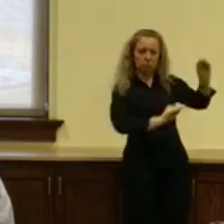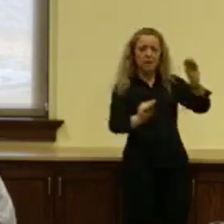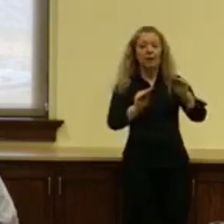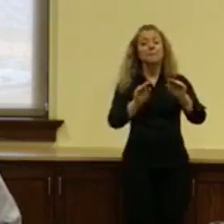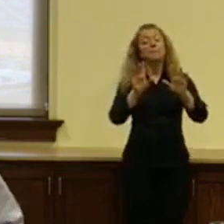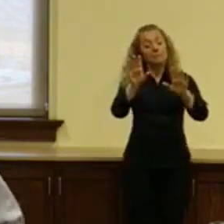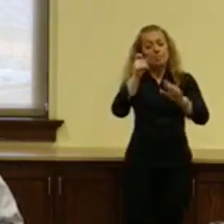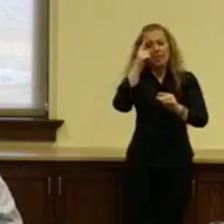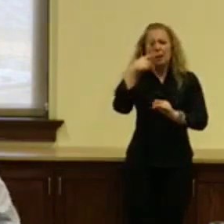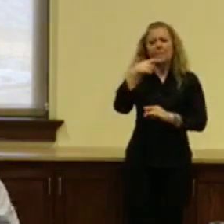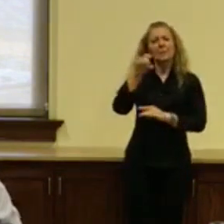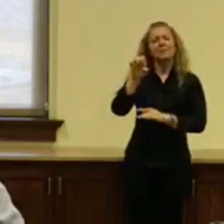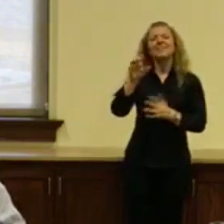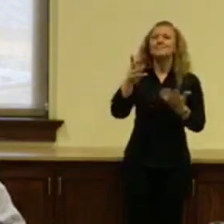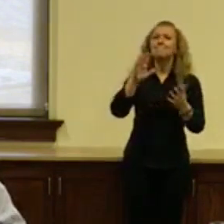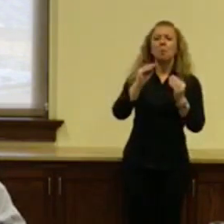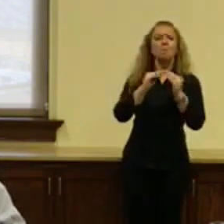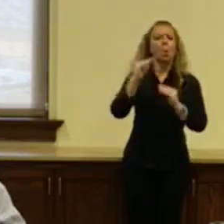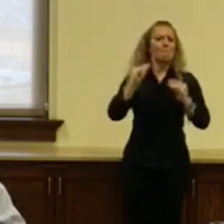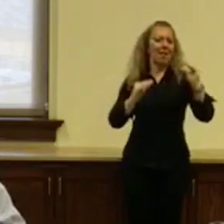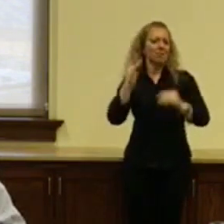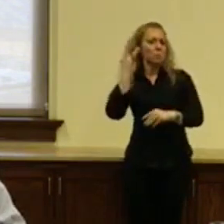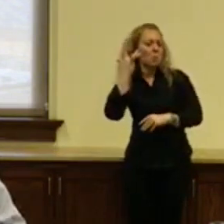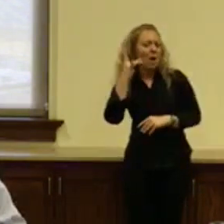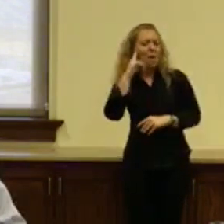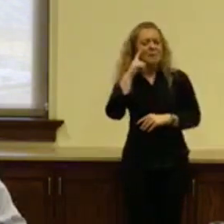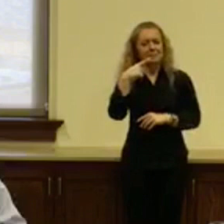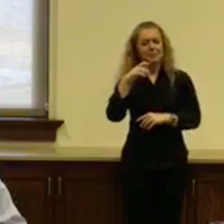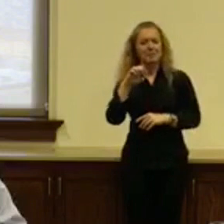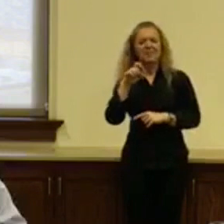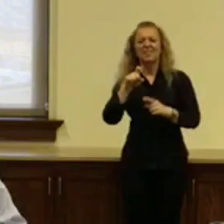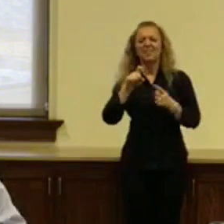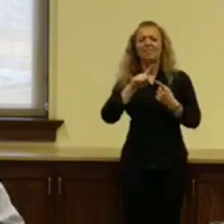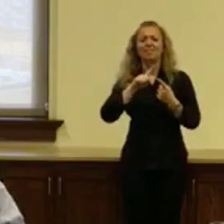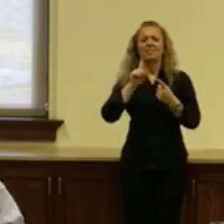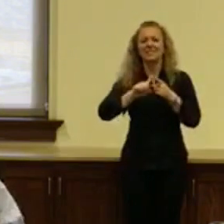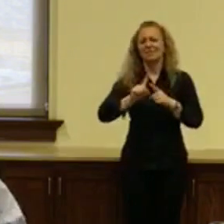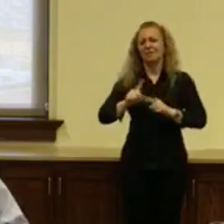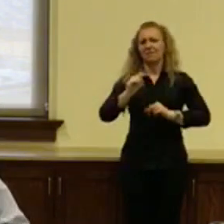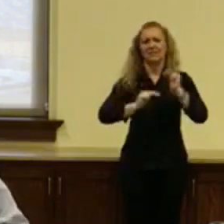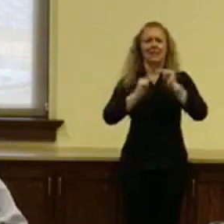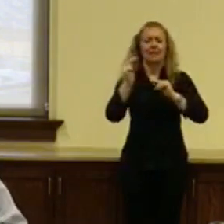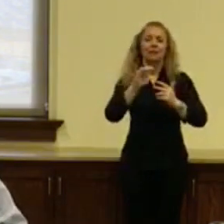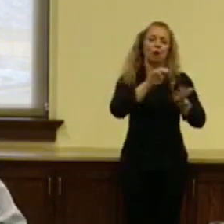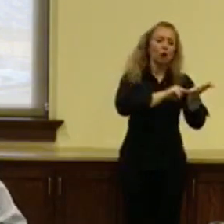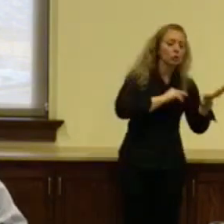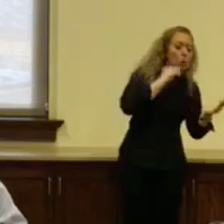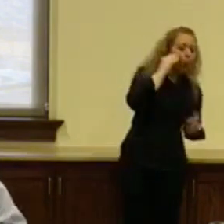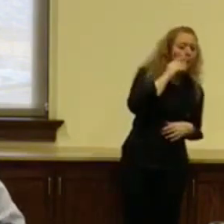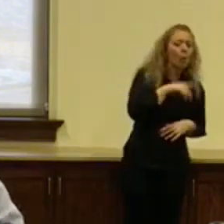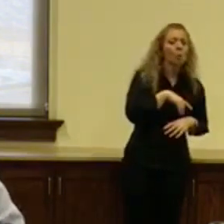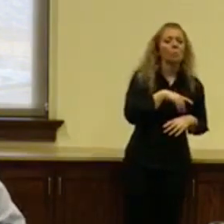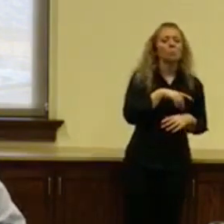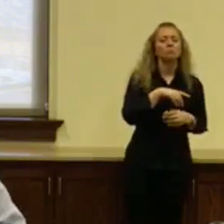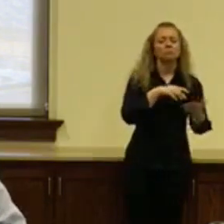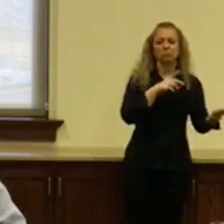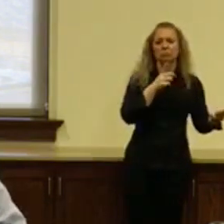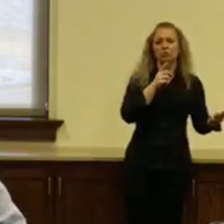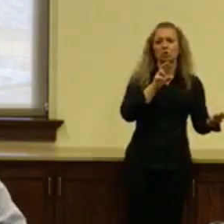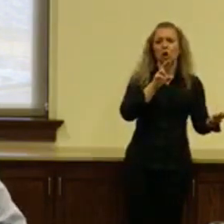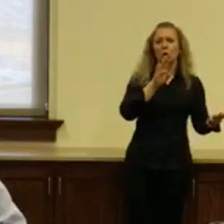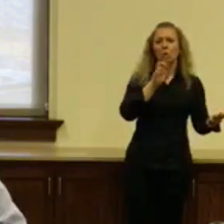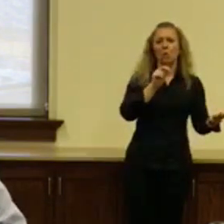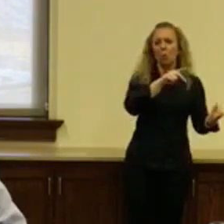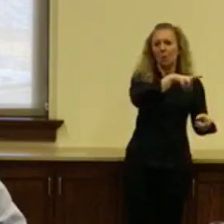PPEs, that's a little more balanced because you need those in all facilities. Certainly we talk about like our nursing homes, like Dr. Bogan talked